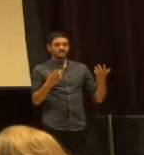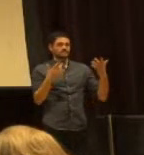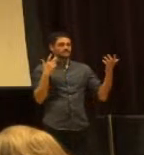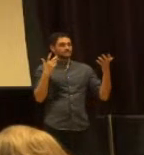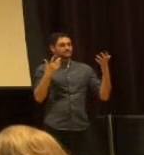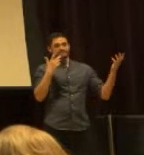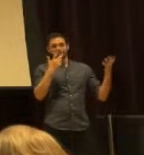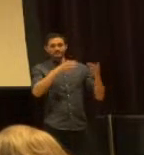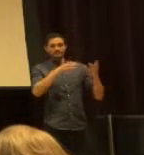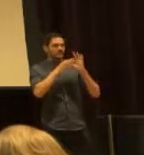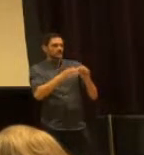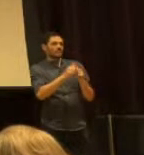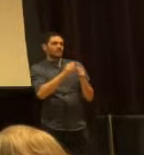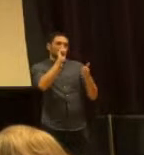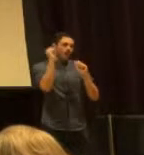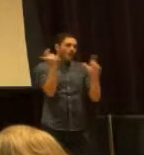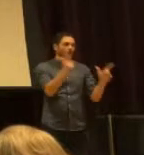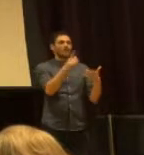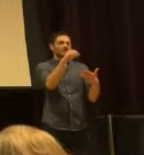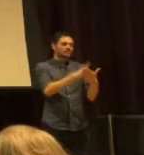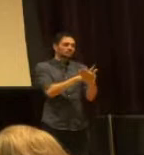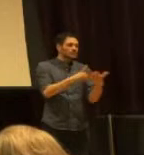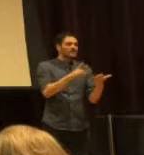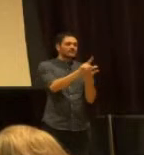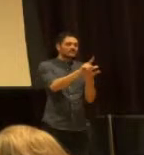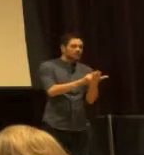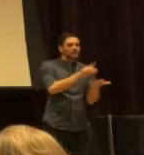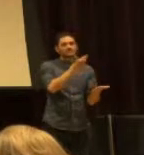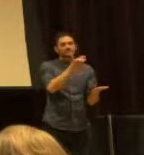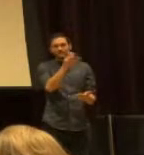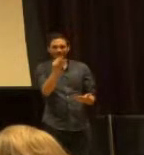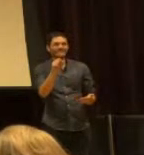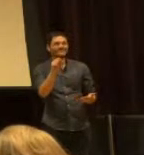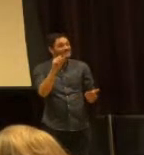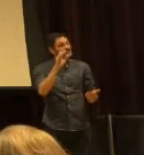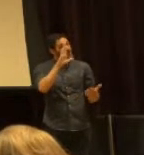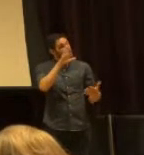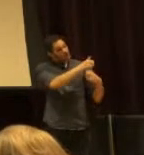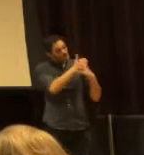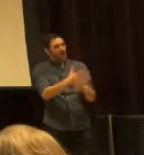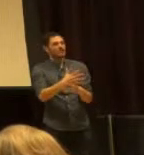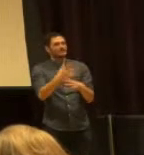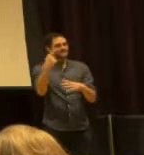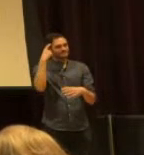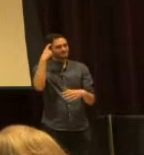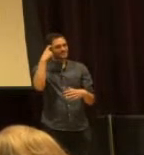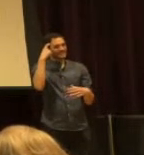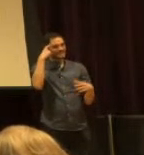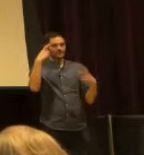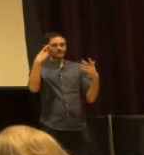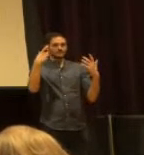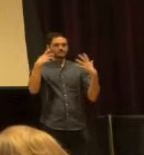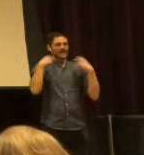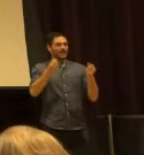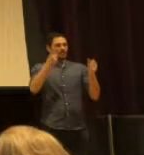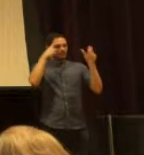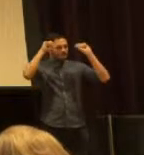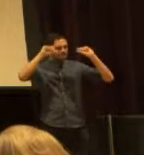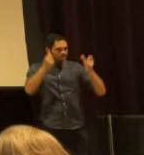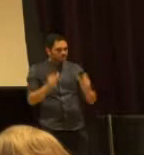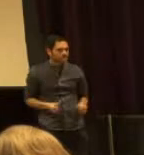discriminatory bills and laws that are being put into place. It's going to be a mental health crisis. And so I think